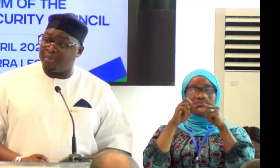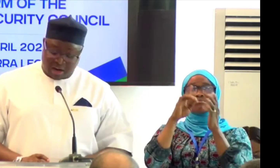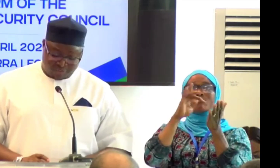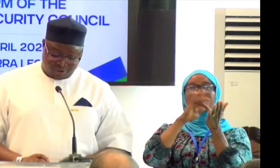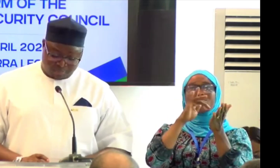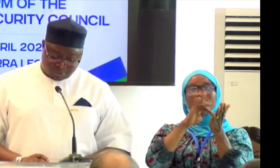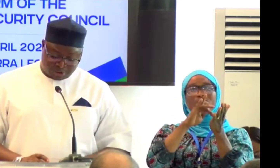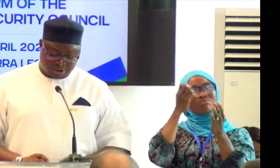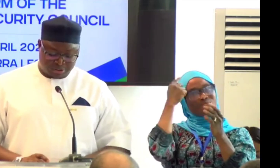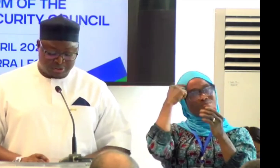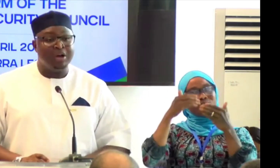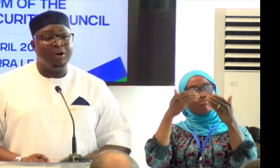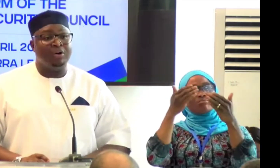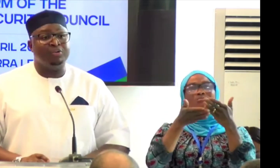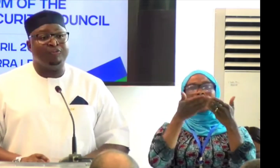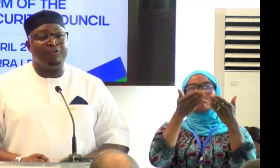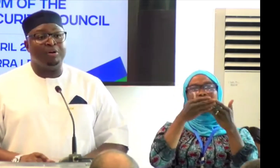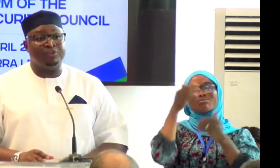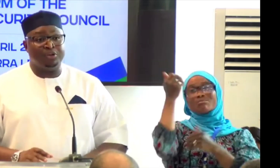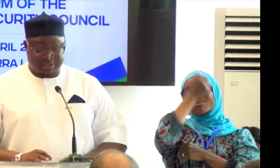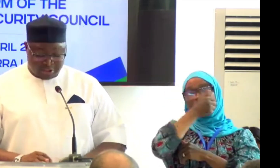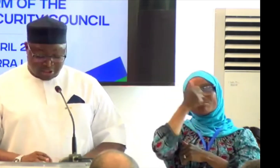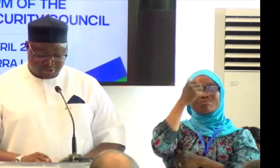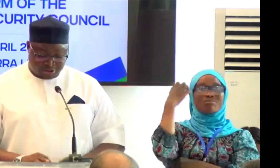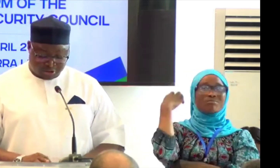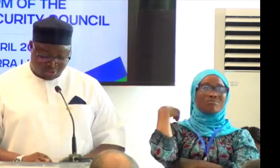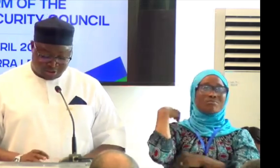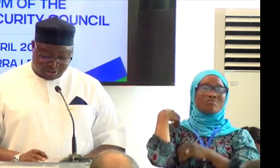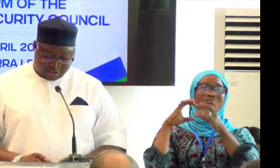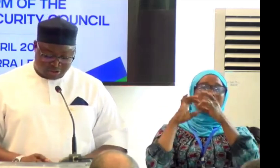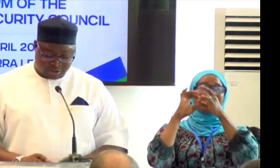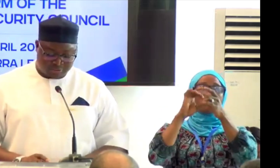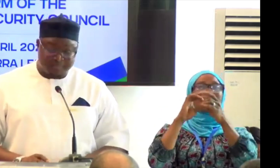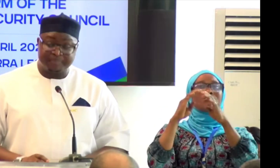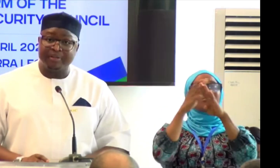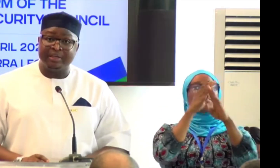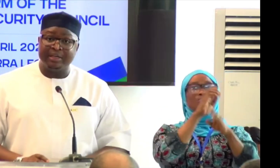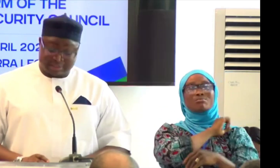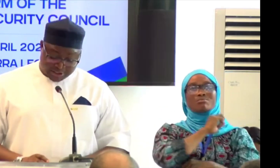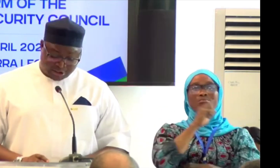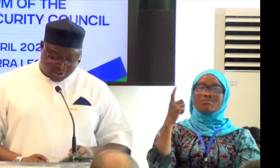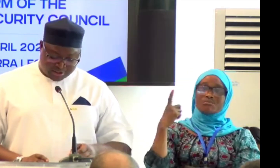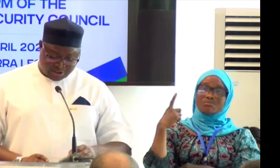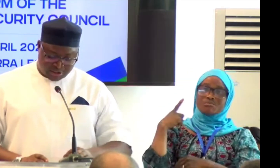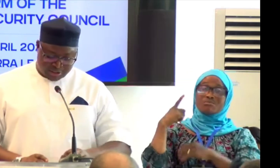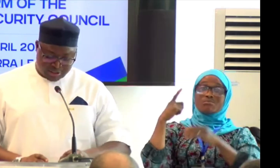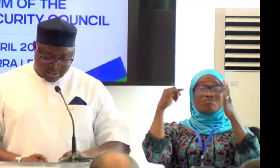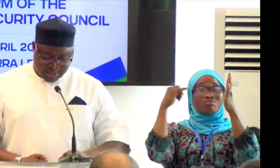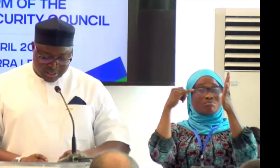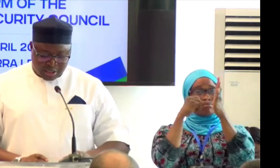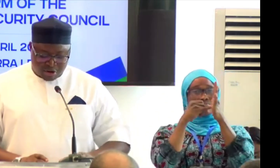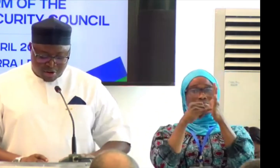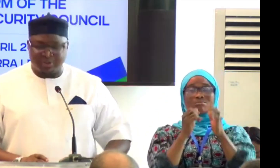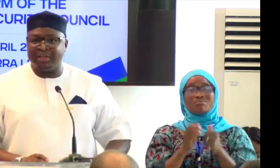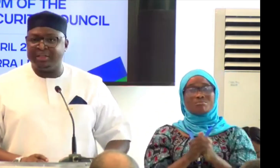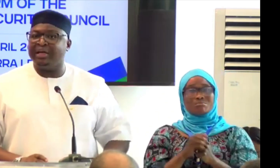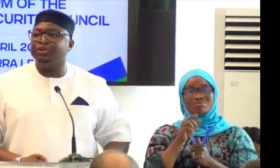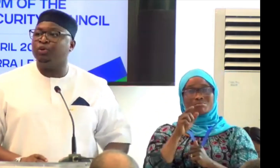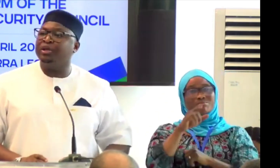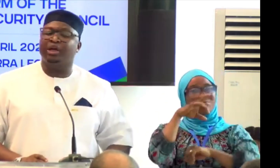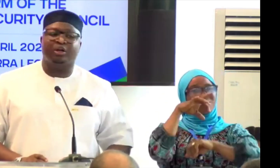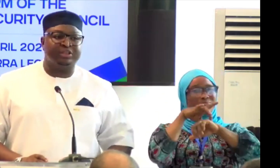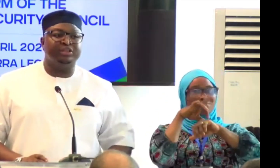the common African position on the reform of the United Nations Security Council. This strategy, grounded